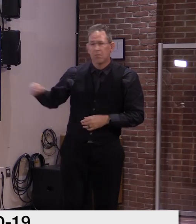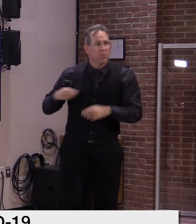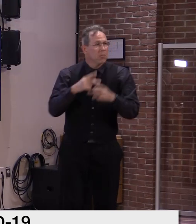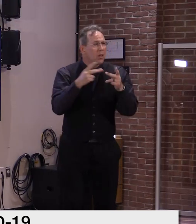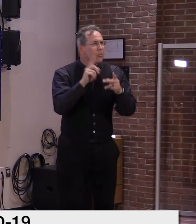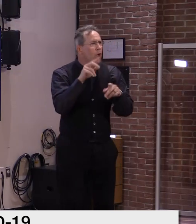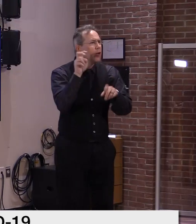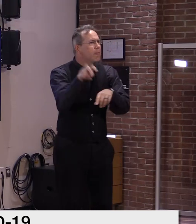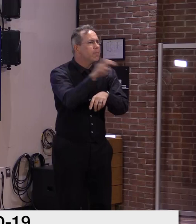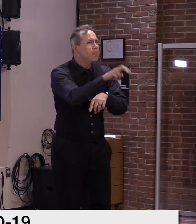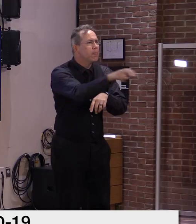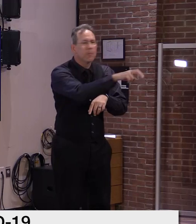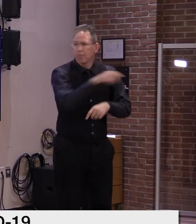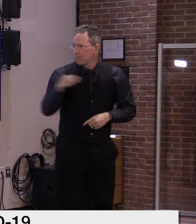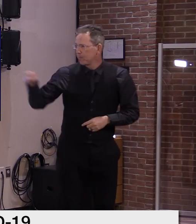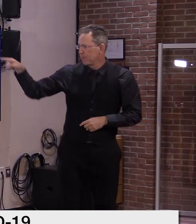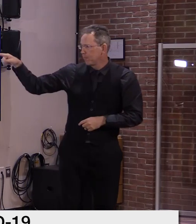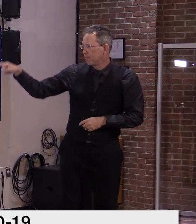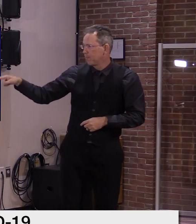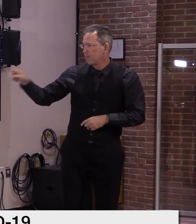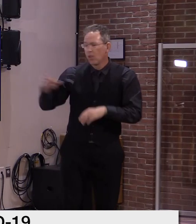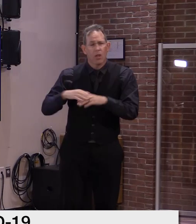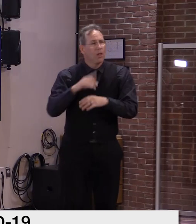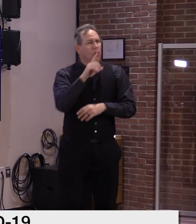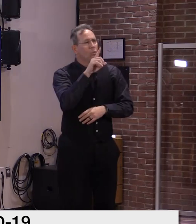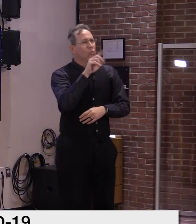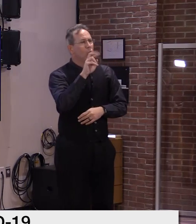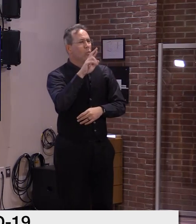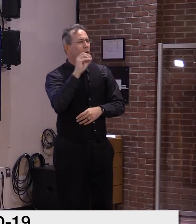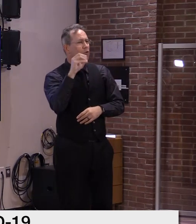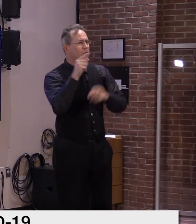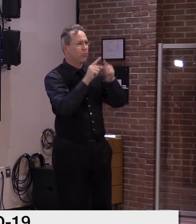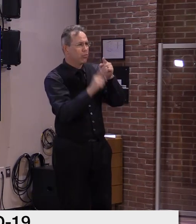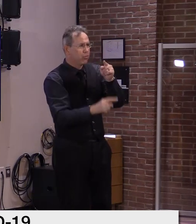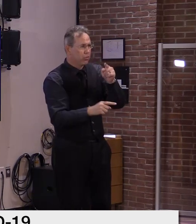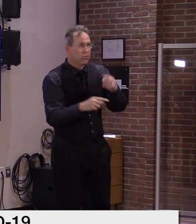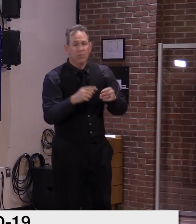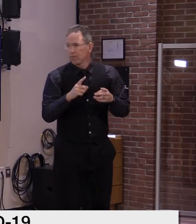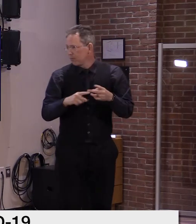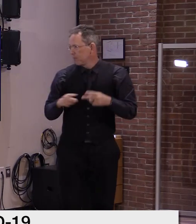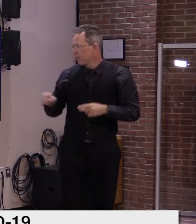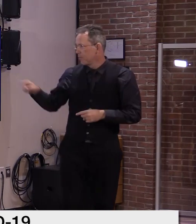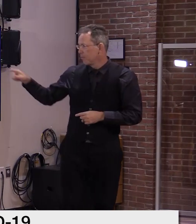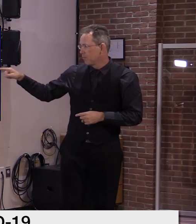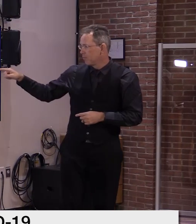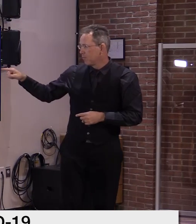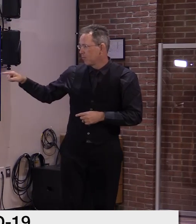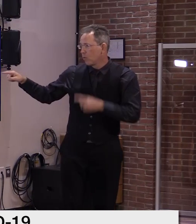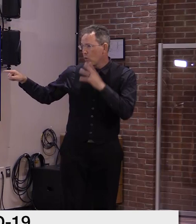Alliance Church in Duxbury, Waterbury Ambulance Station, Stowe High School,